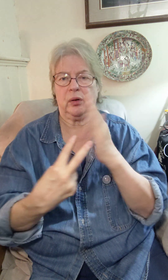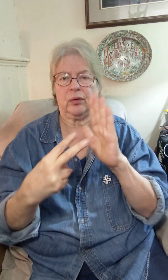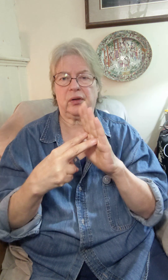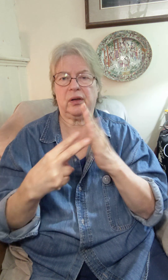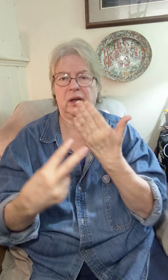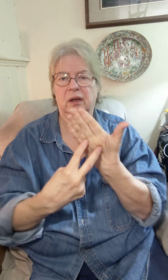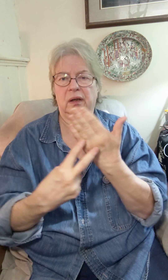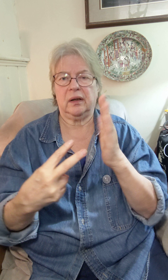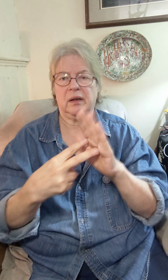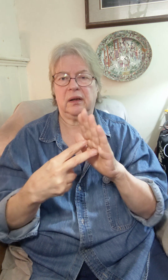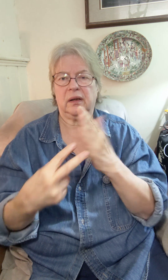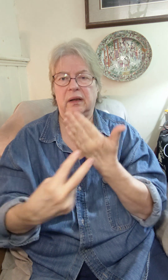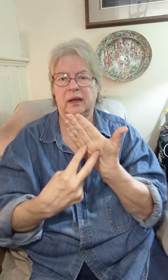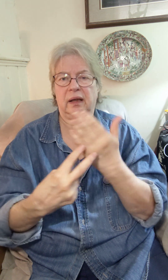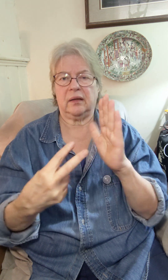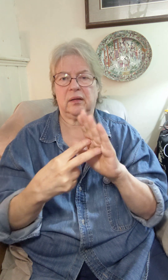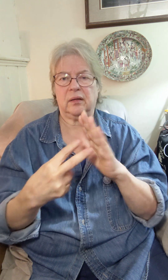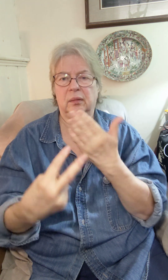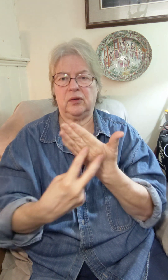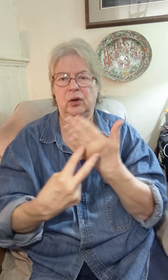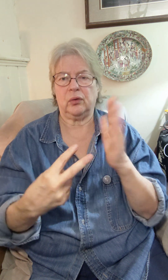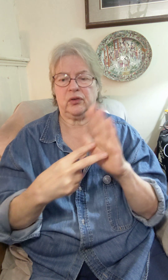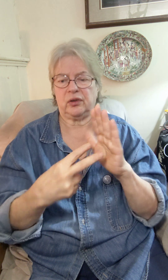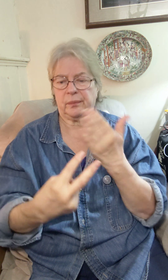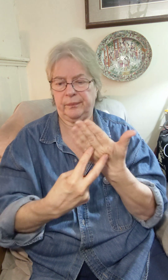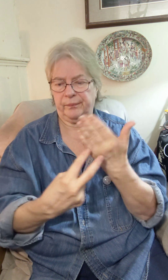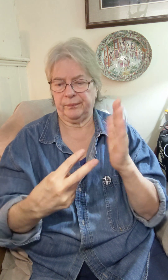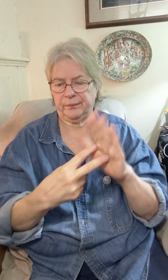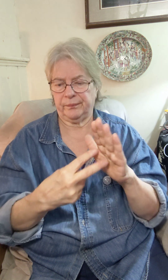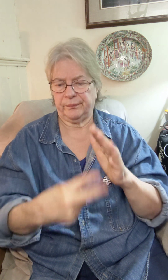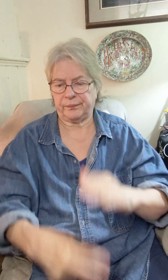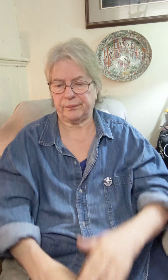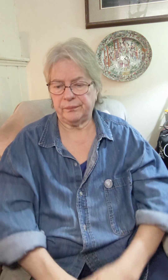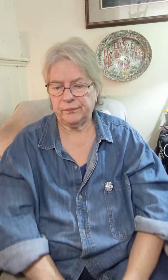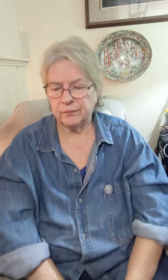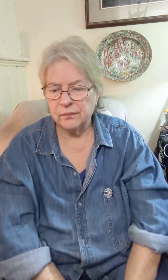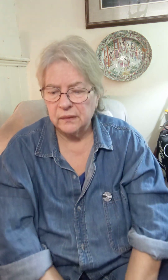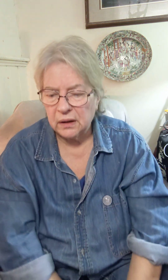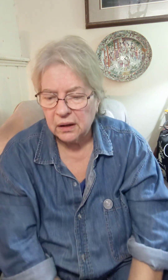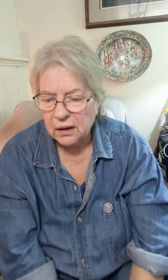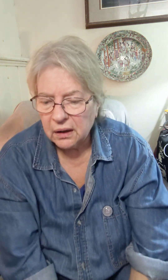both, like that. Toast.